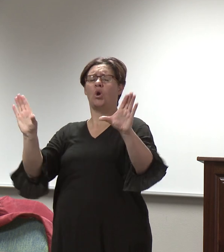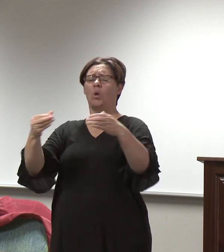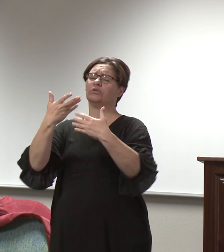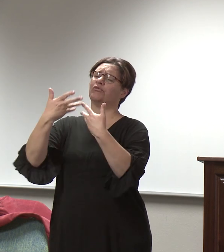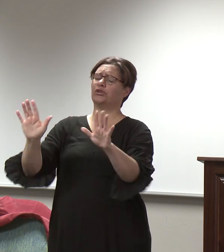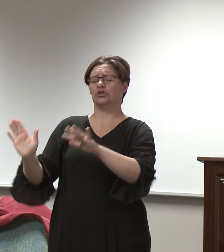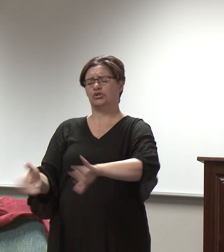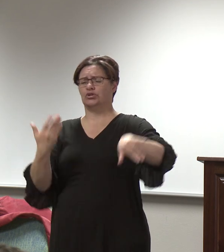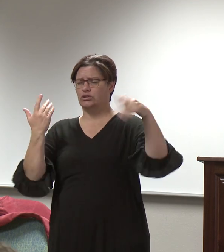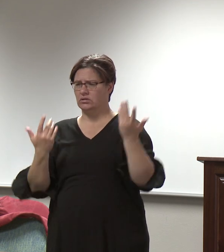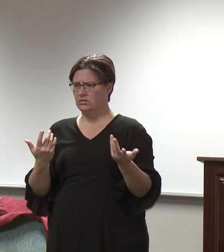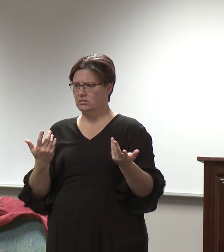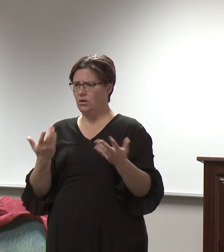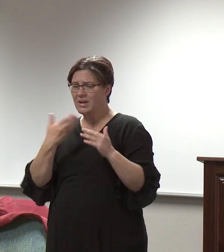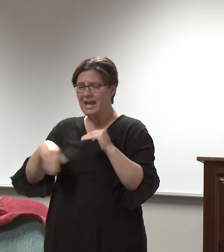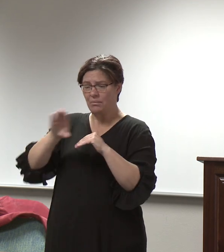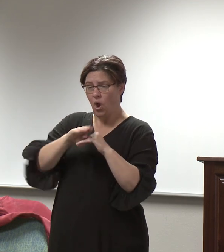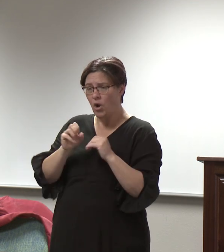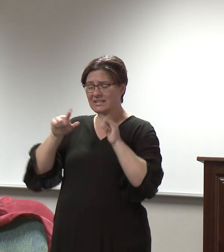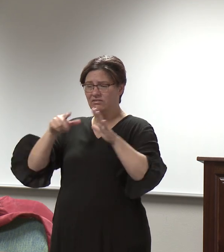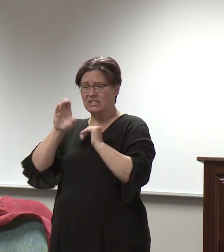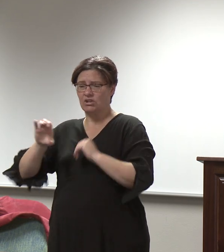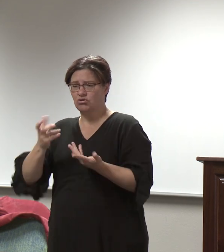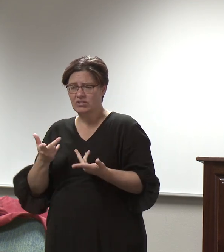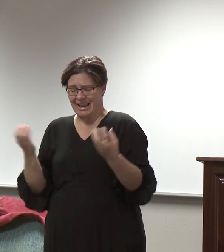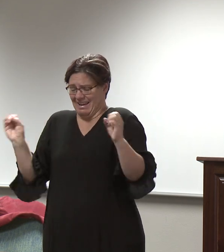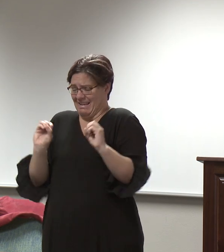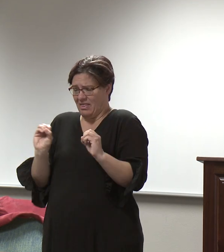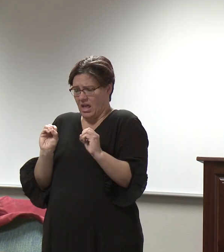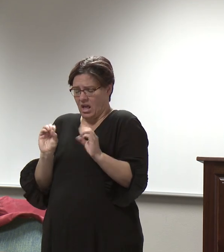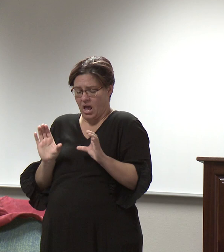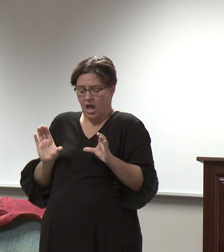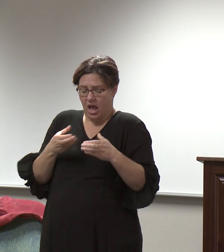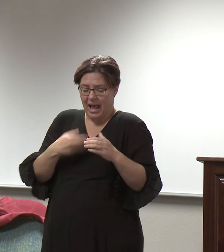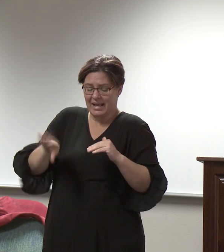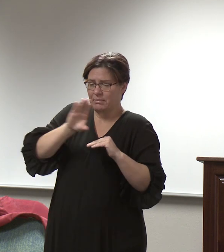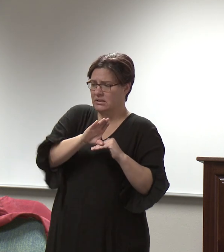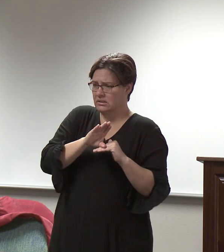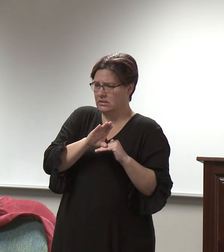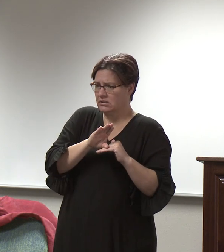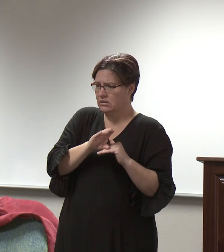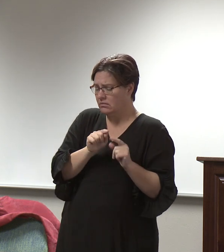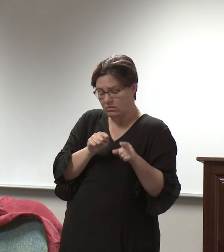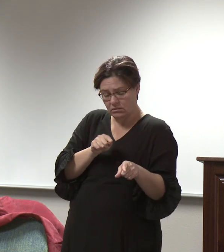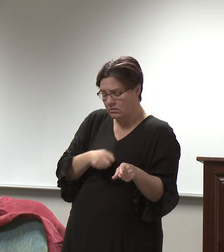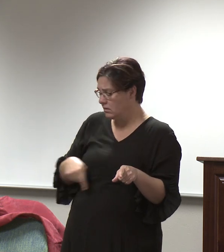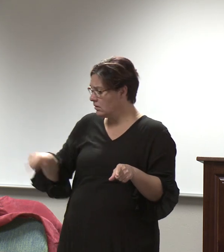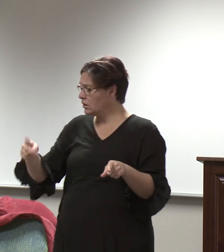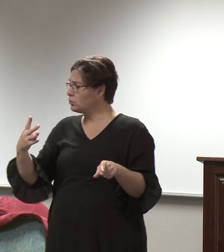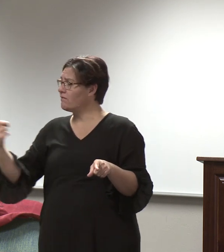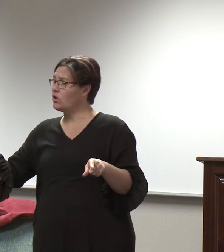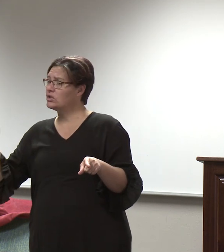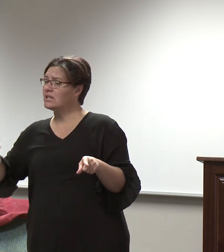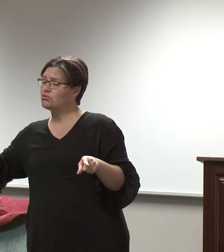Because after all, the capitalism of the 17th century has nothing to do with capitalism of the 21st century. But we still